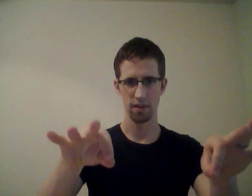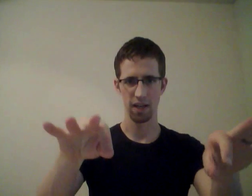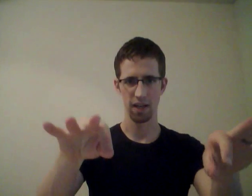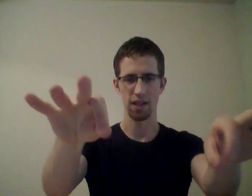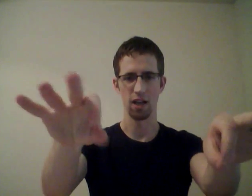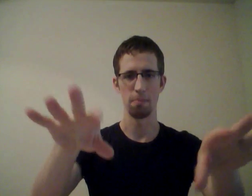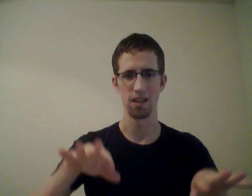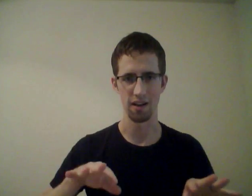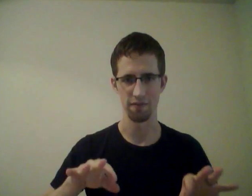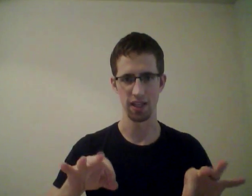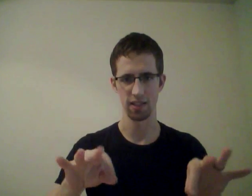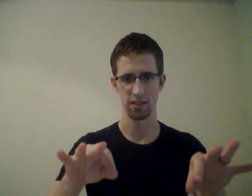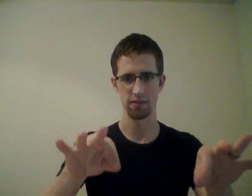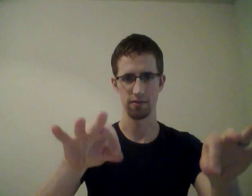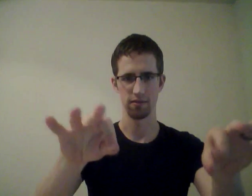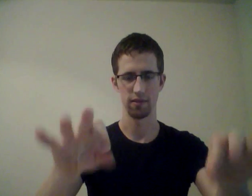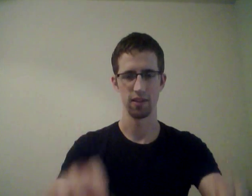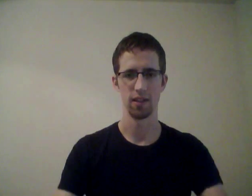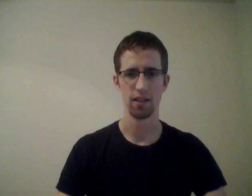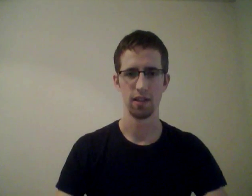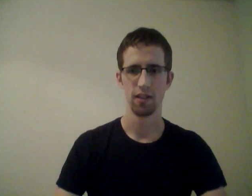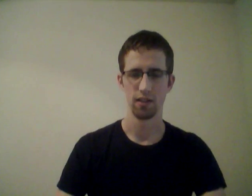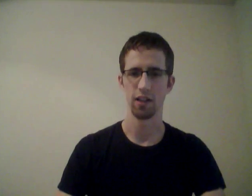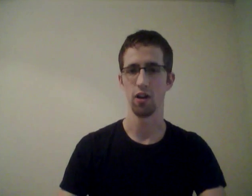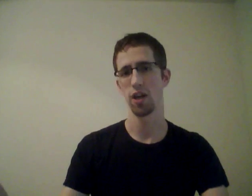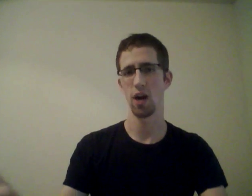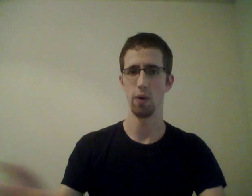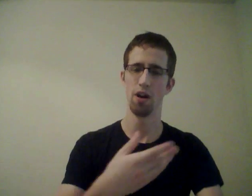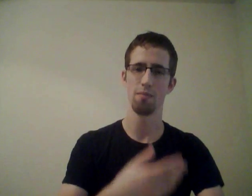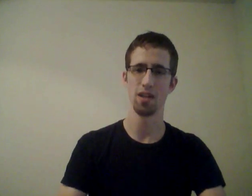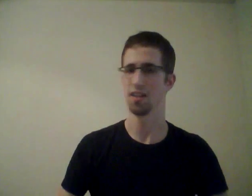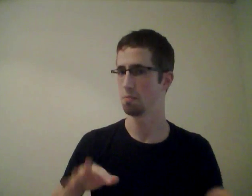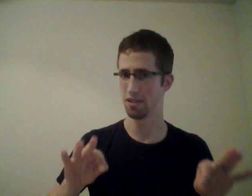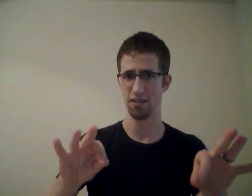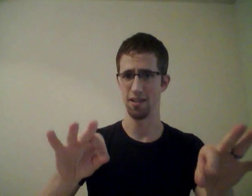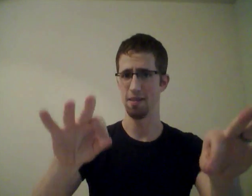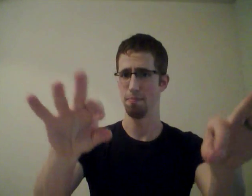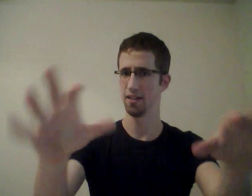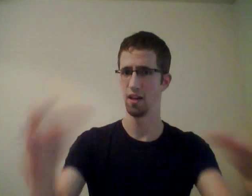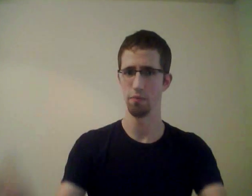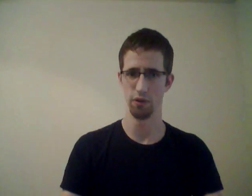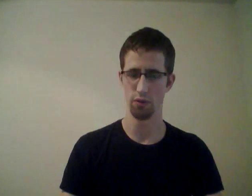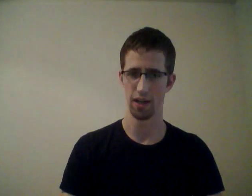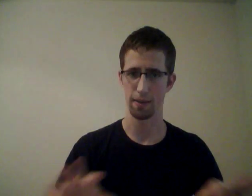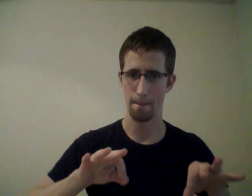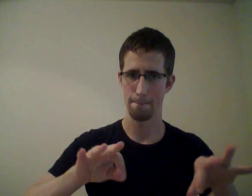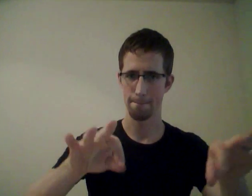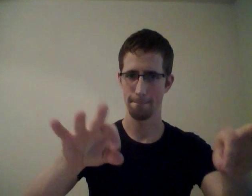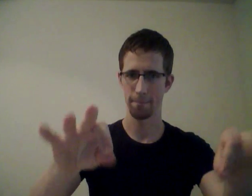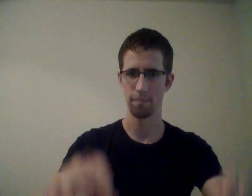Like picking up a lot of things. Like, oh yeah, we brought him into this business and he picked it up real quick.